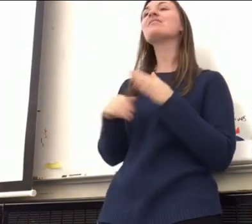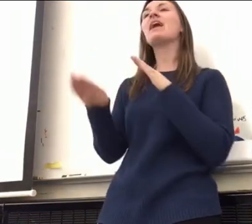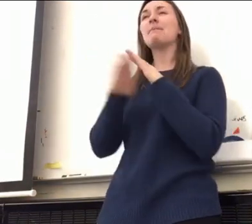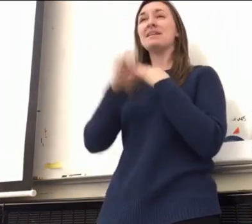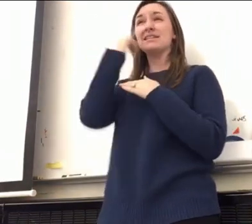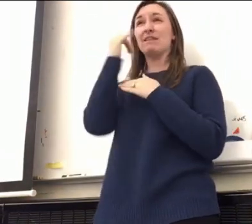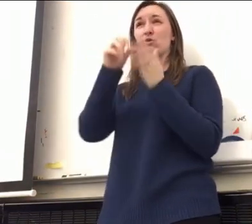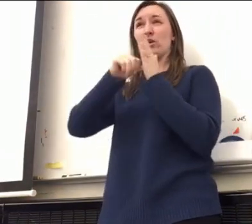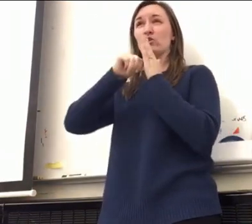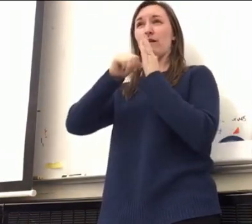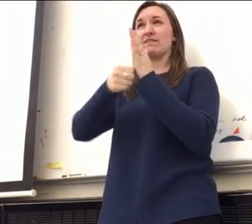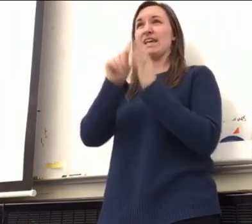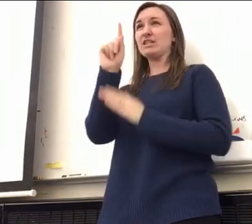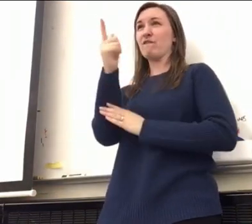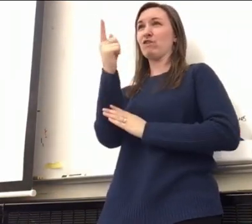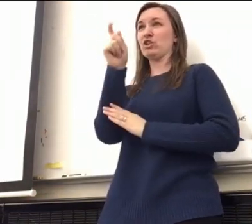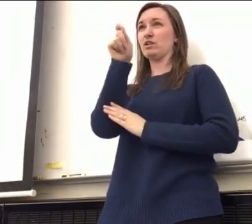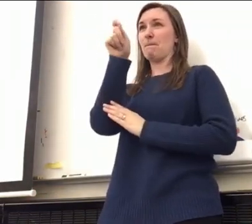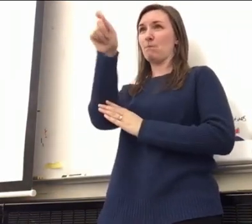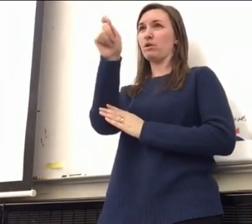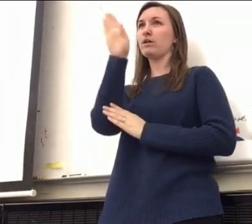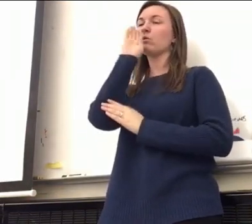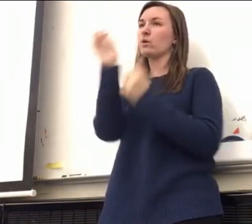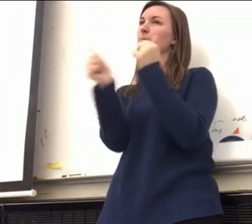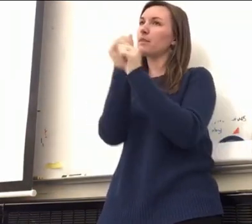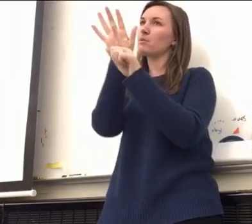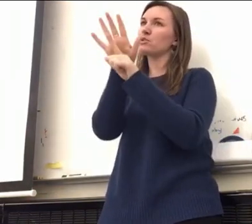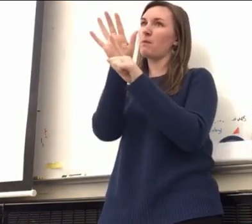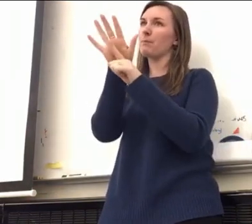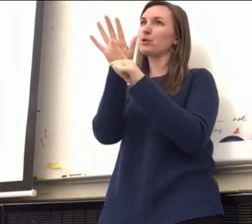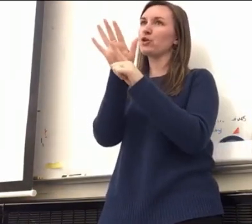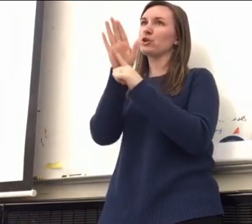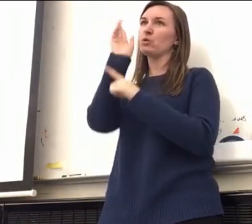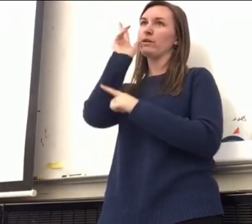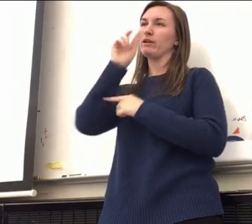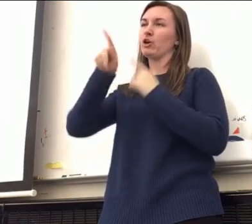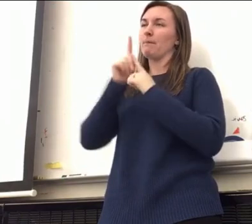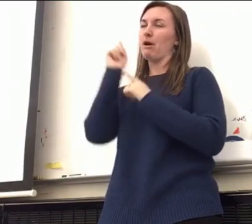want to star the first bullet, that's going to be the most popular one you're going to hear from him.